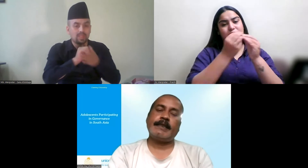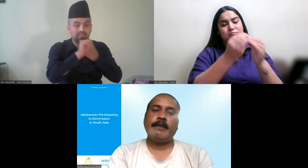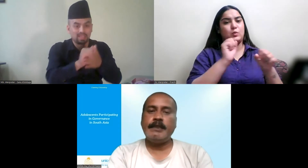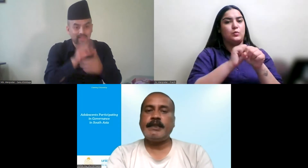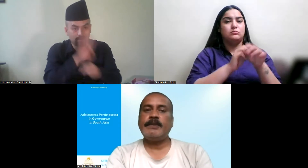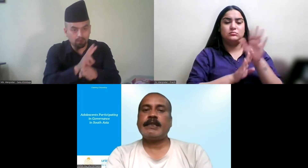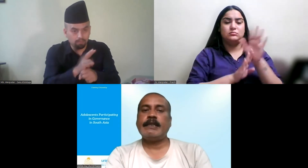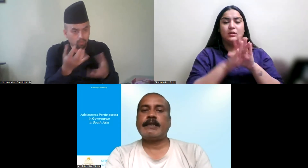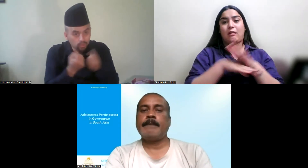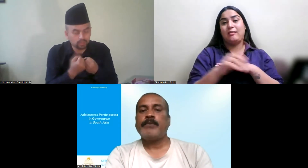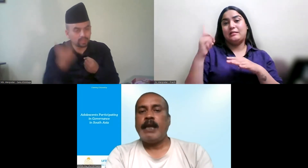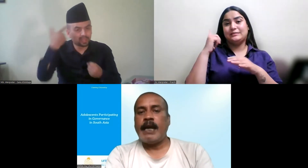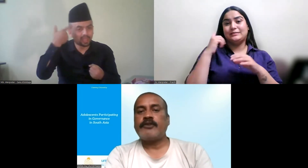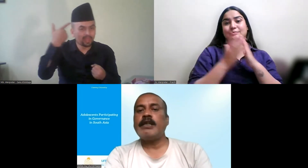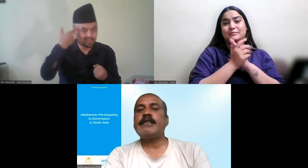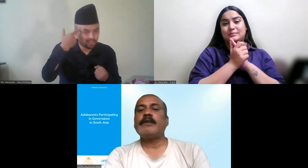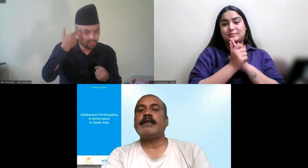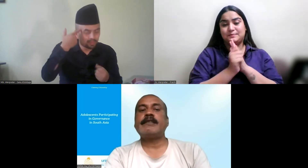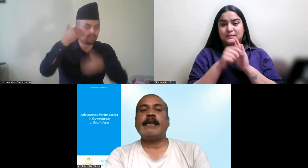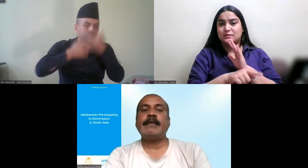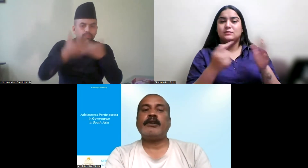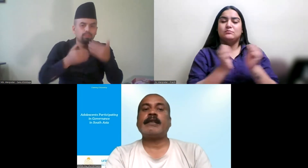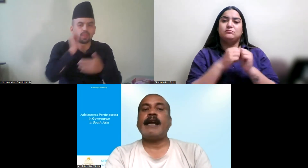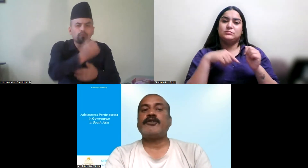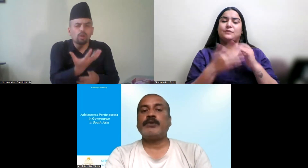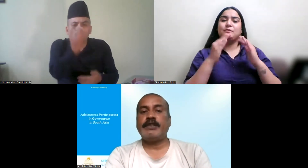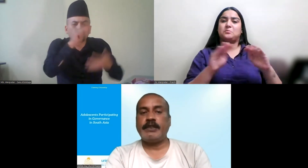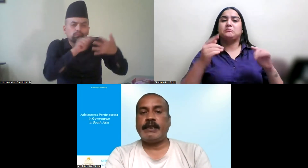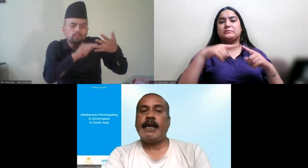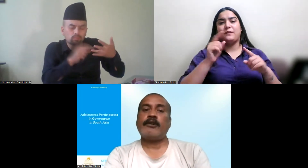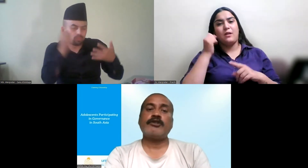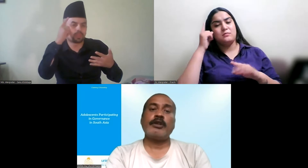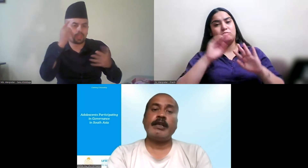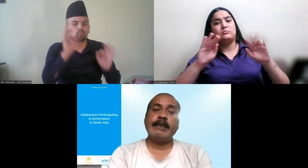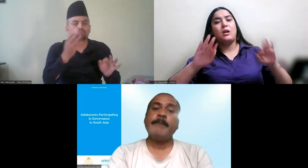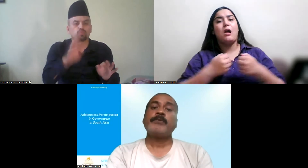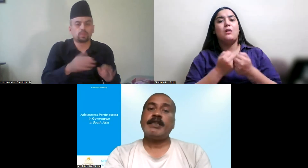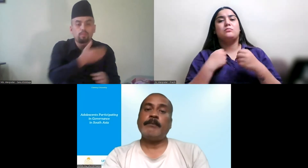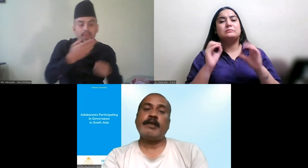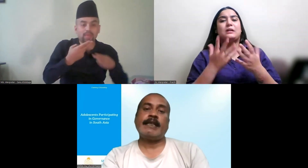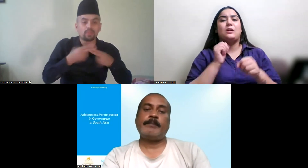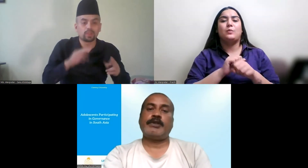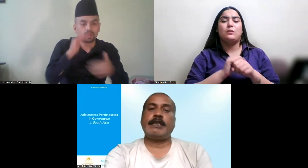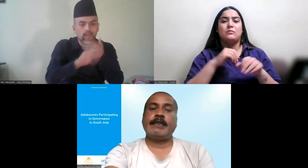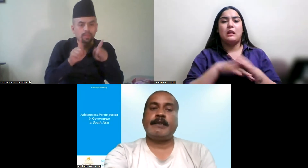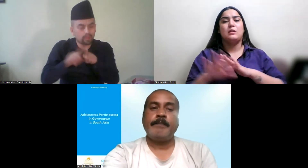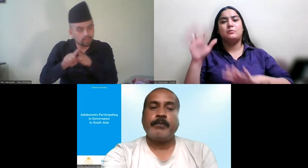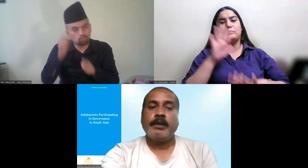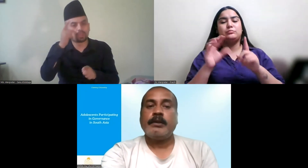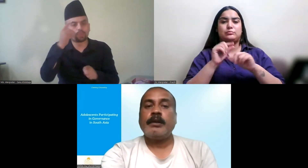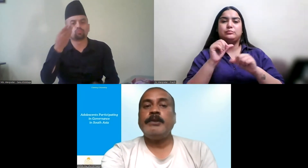confidence, leadership skills, and knowledgeable understanding on the rights to the children, and also learning democratic